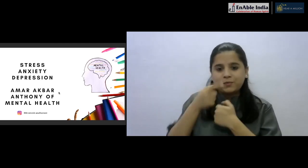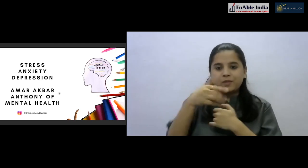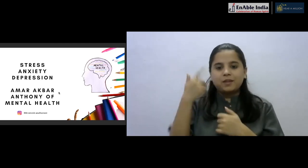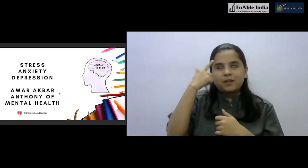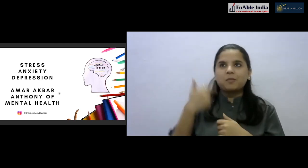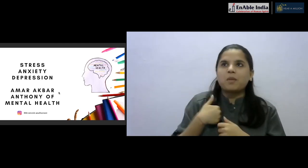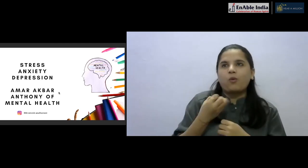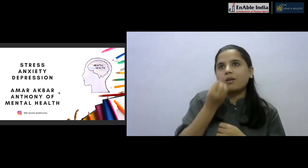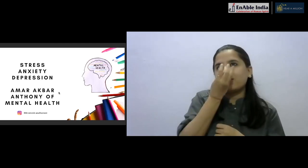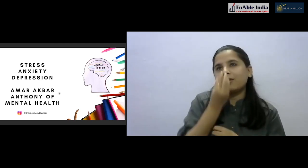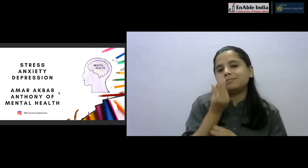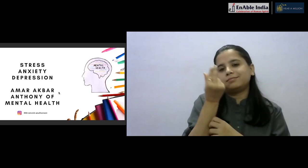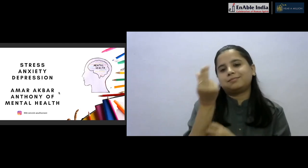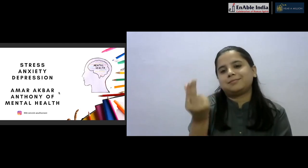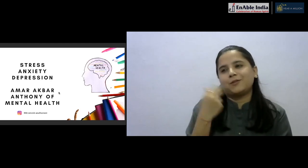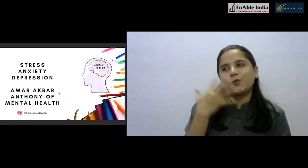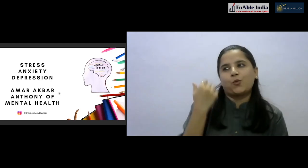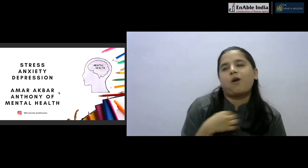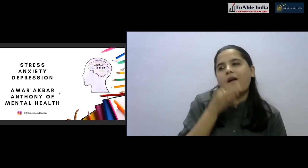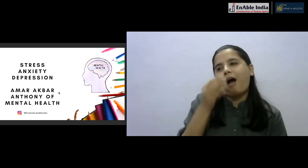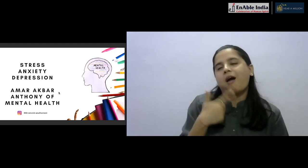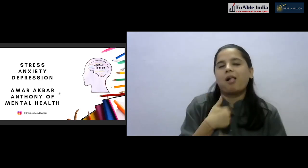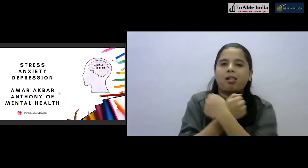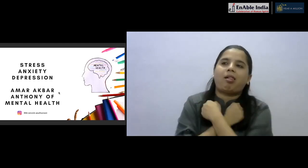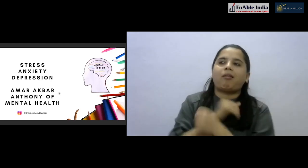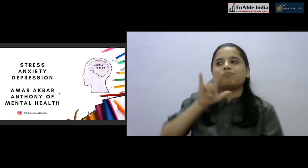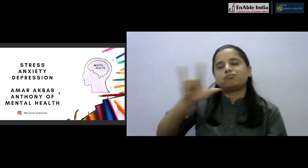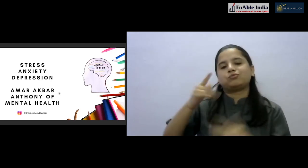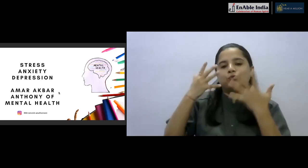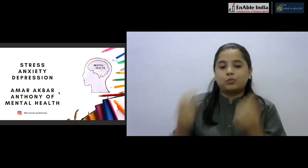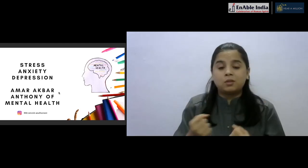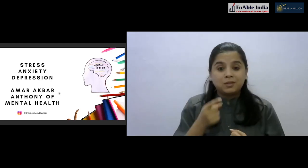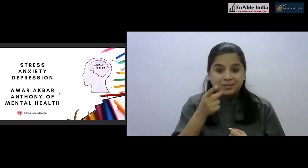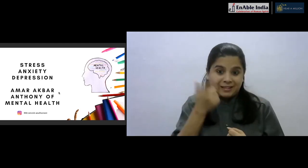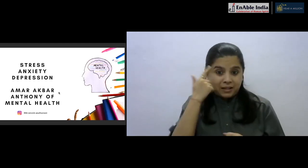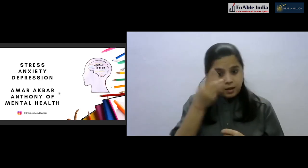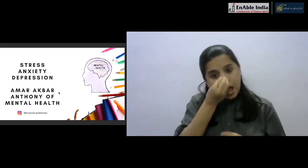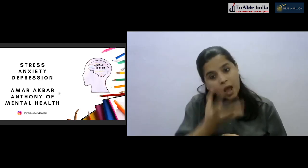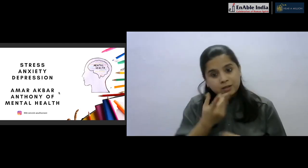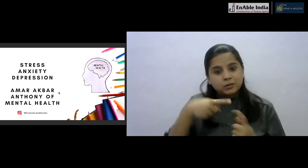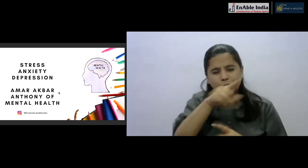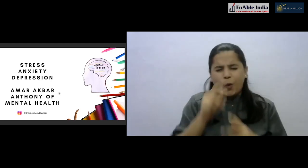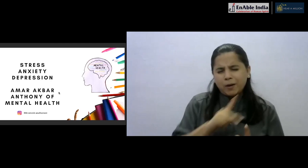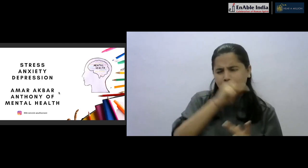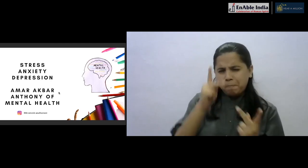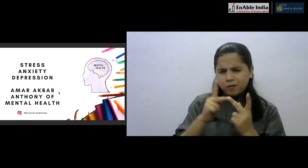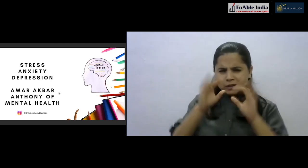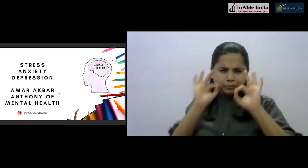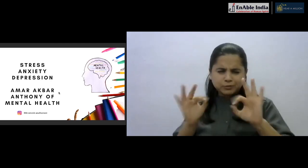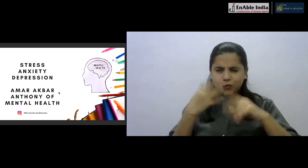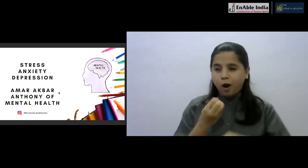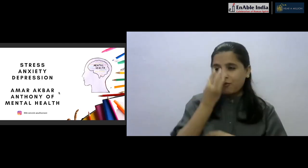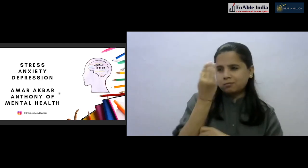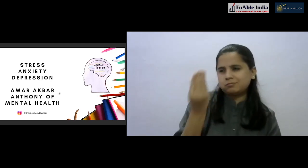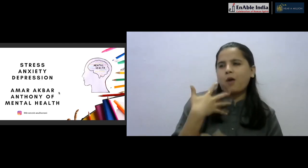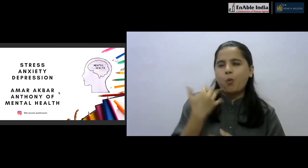propose to your girlfriend or something like that, right? Now, it's a big thing and you want everything to be perfect.